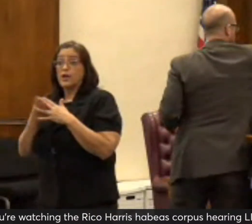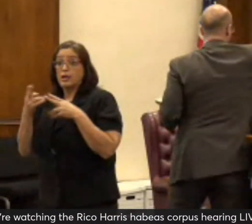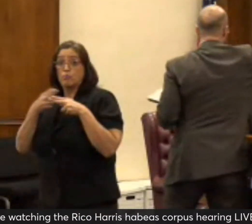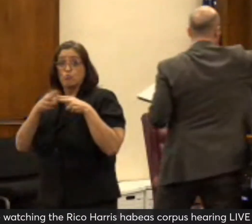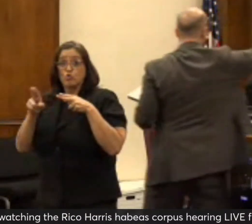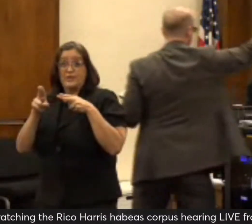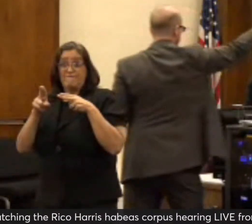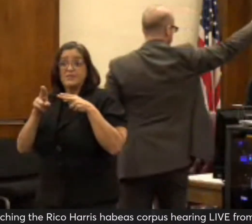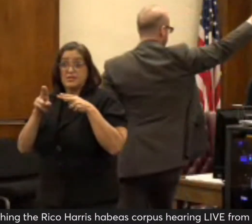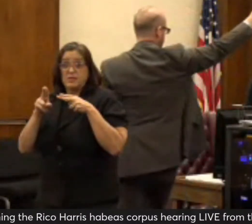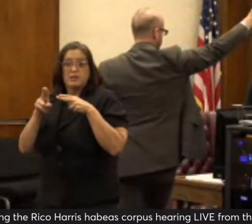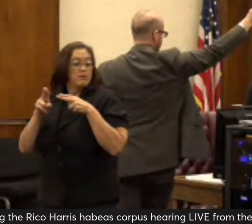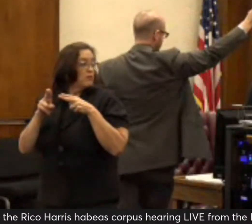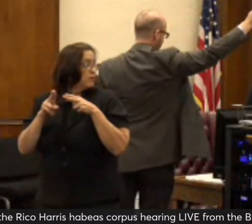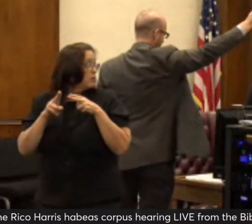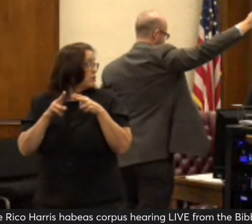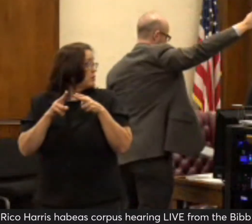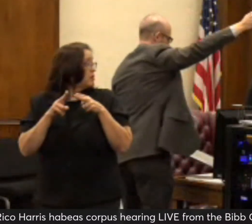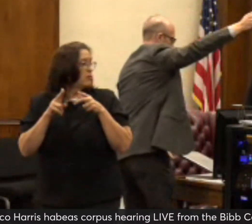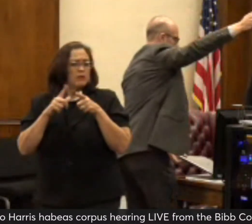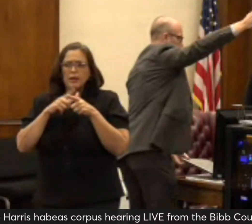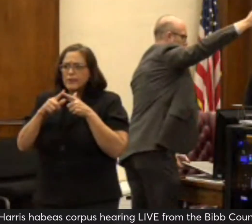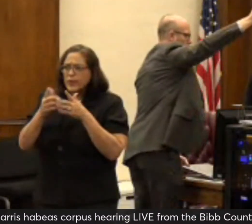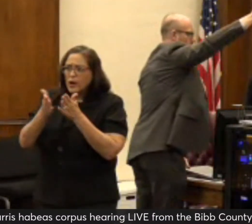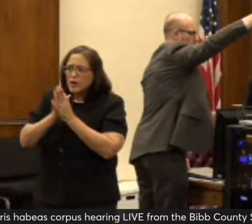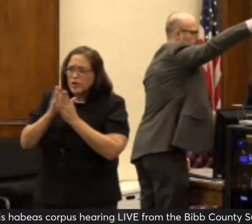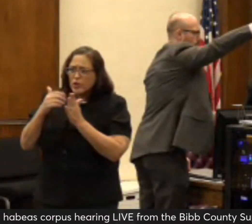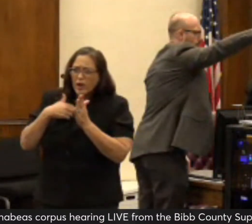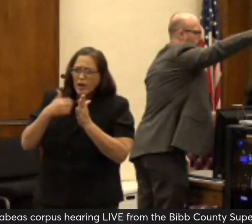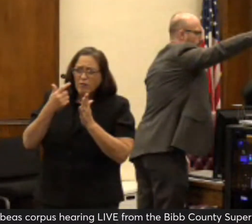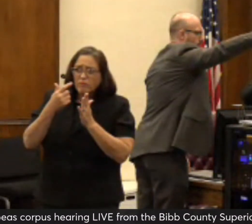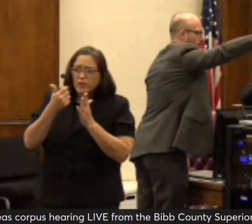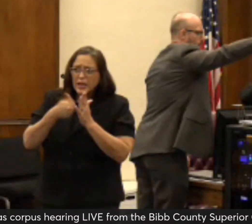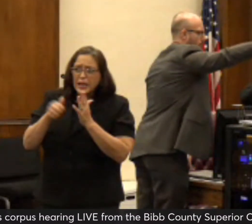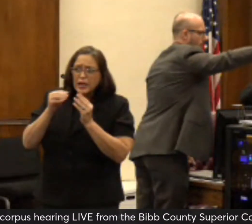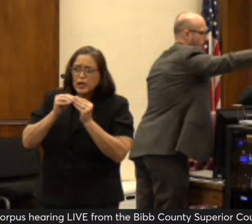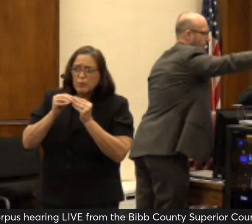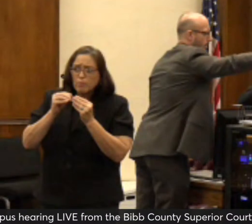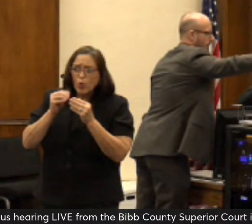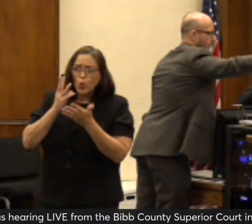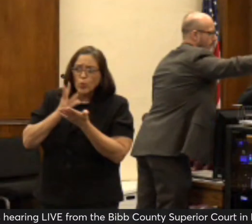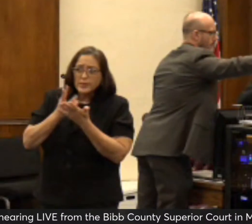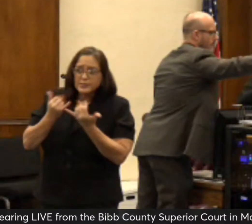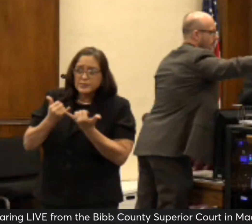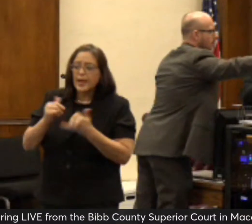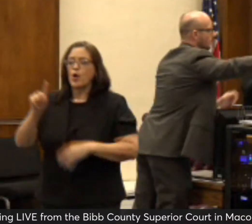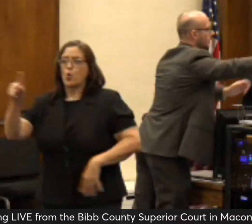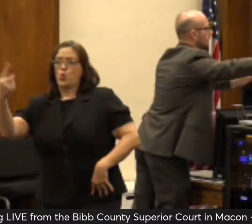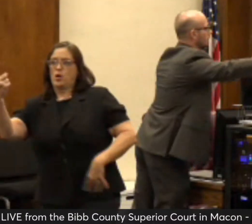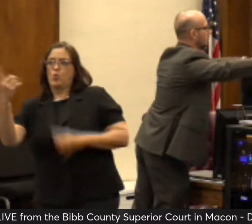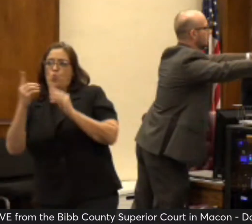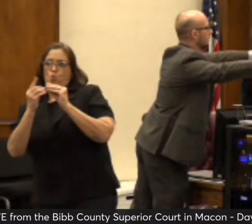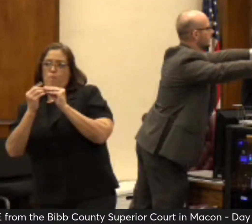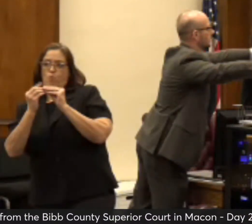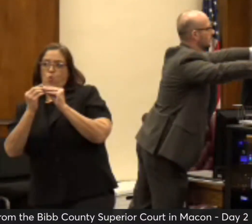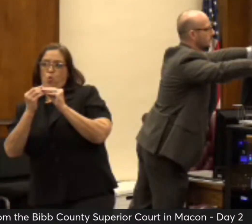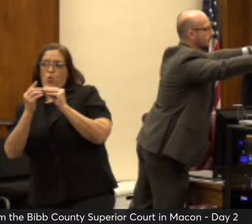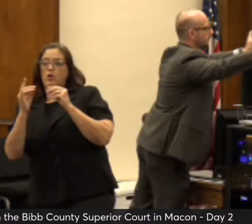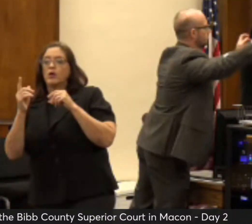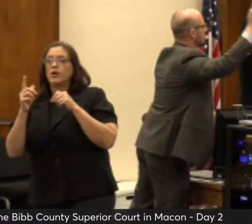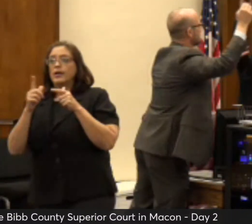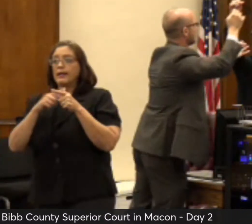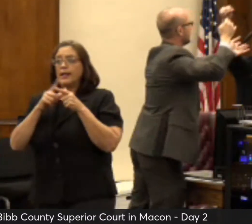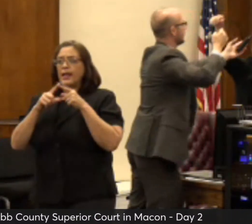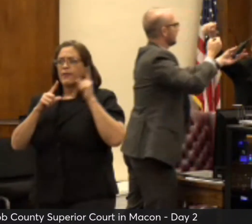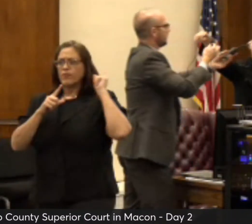further, I'd say you had maybe a couple more witnesses for today. Just one more witness, Your Honor. Okay. And then